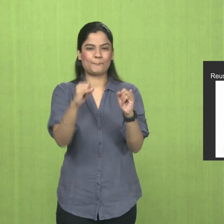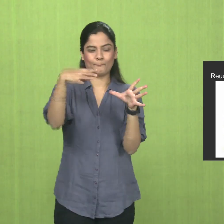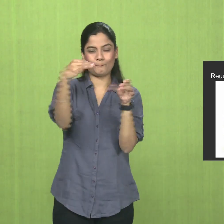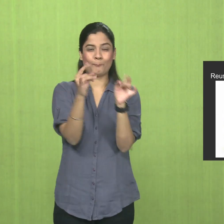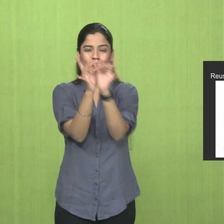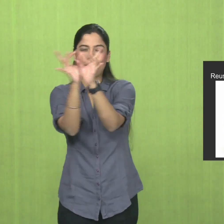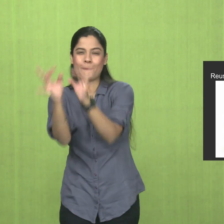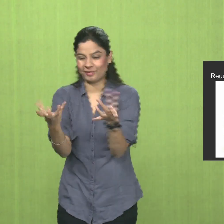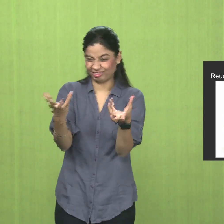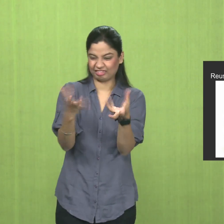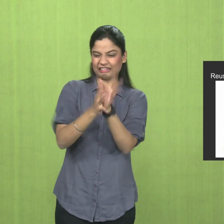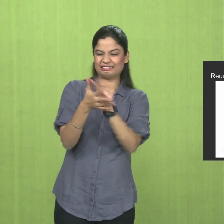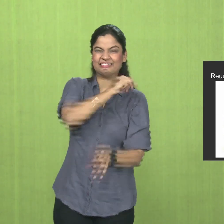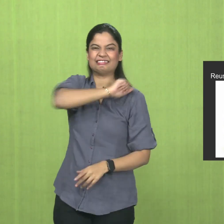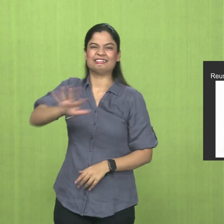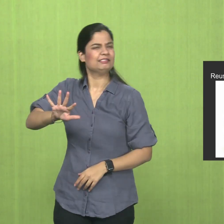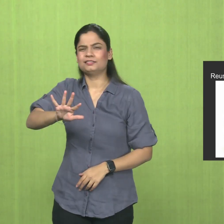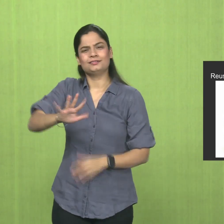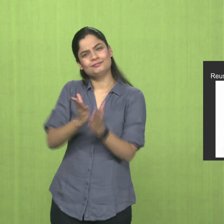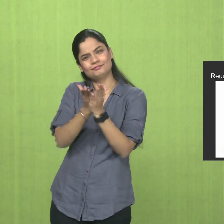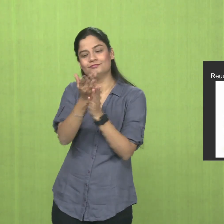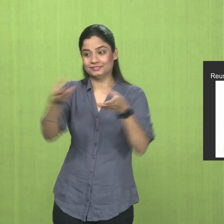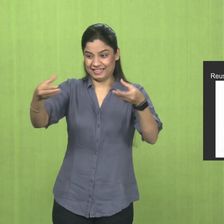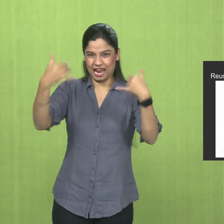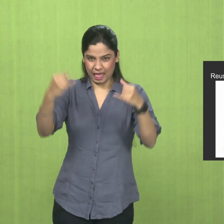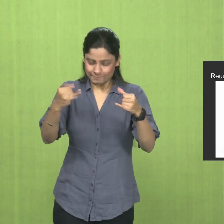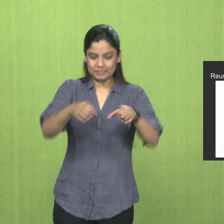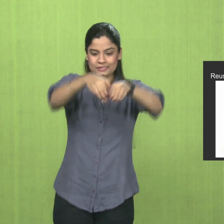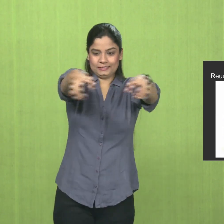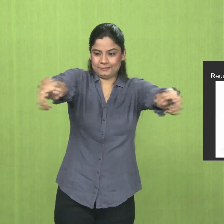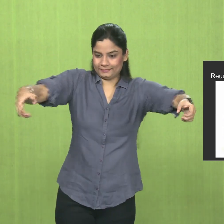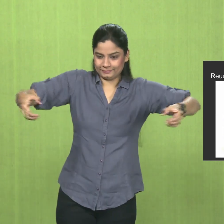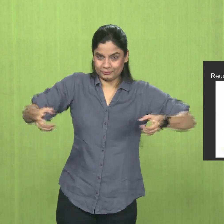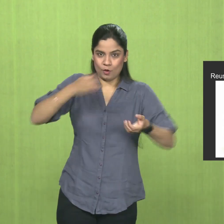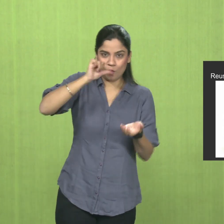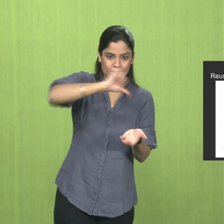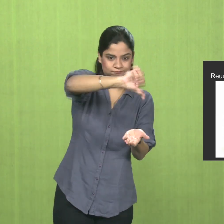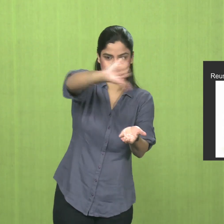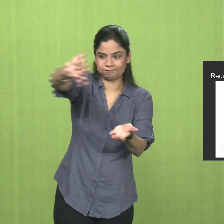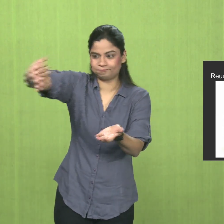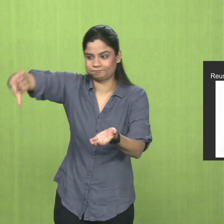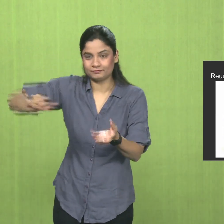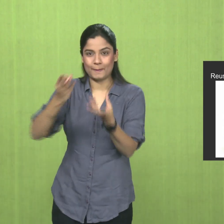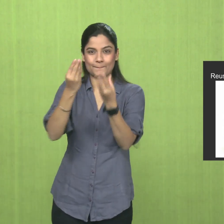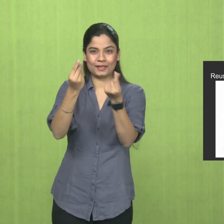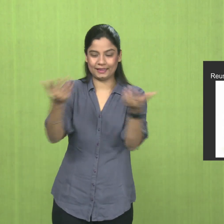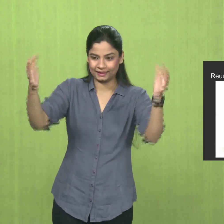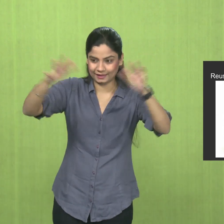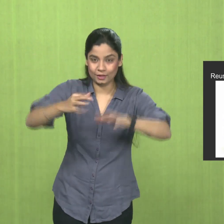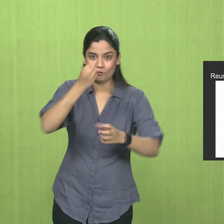away. Once they have broken or done away with, they are thrown away. Instead of throwing them away, you can clean it, put